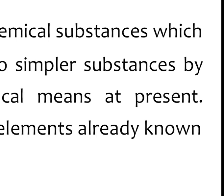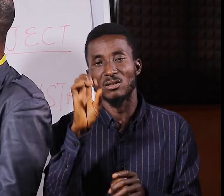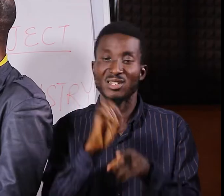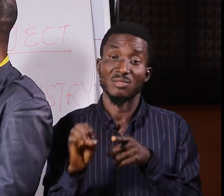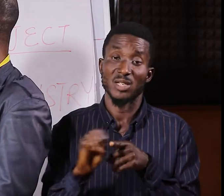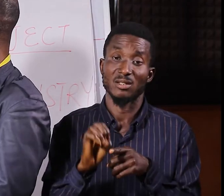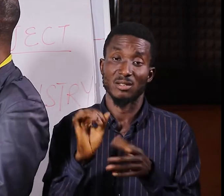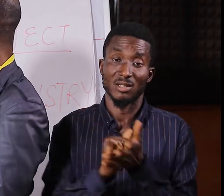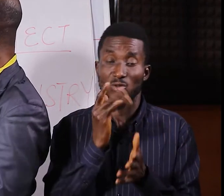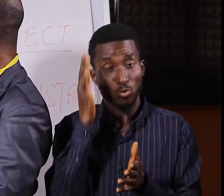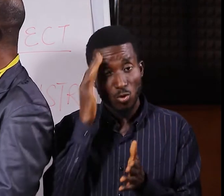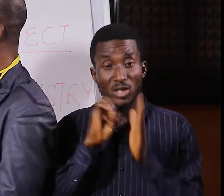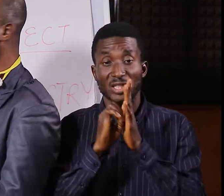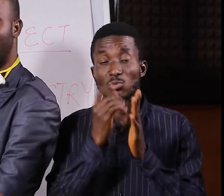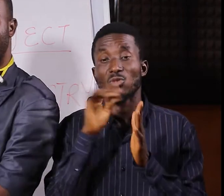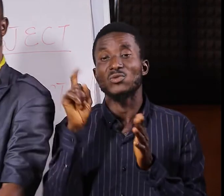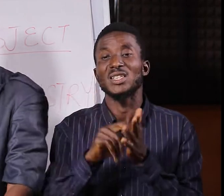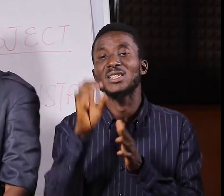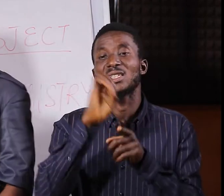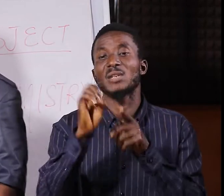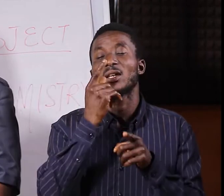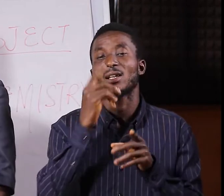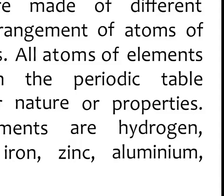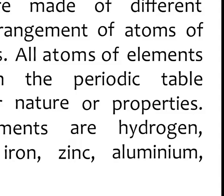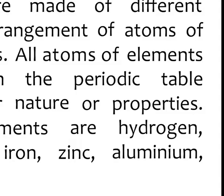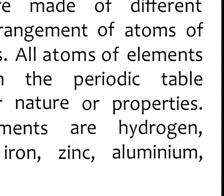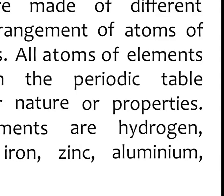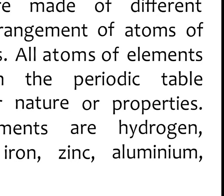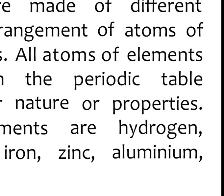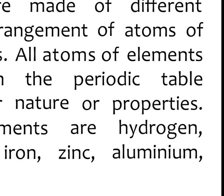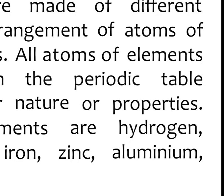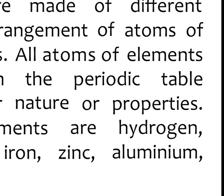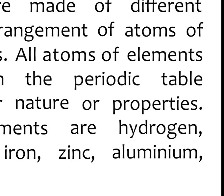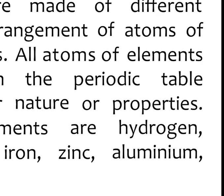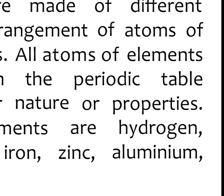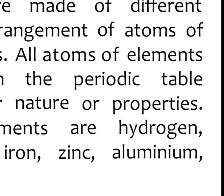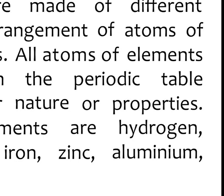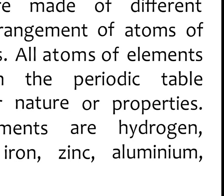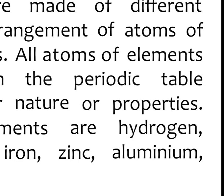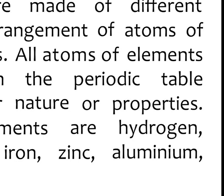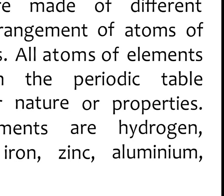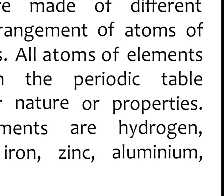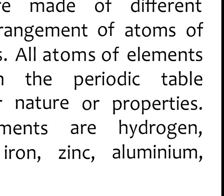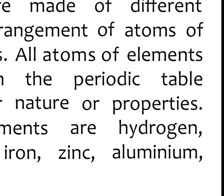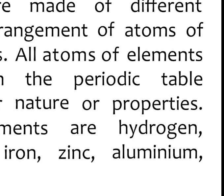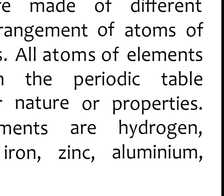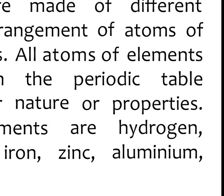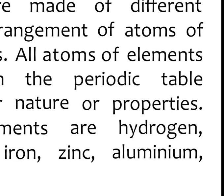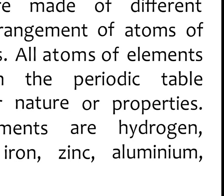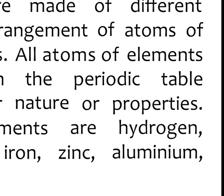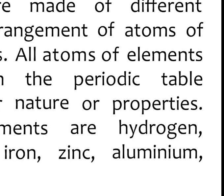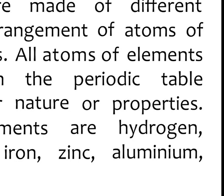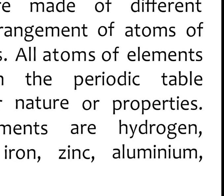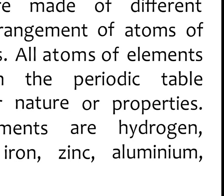known. Examples of these elements like oxygen, sodium, iron, zinc,